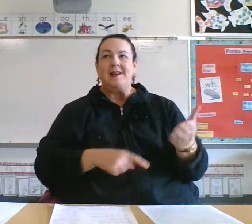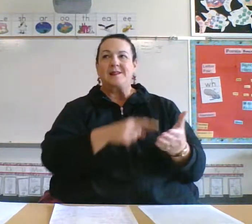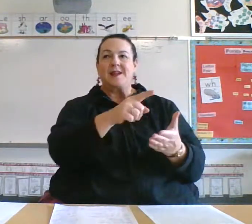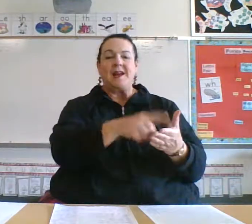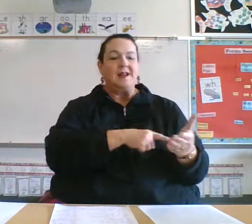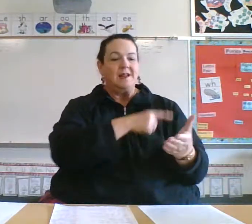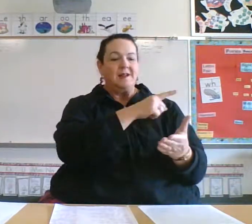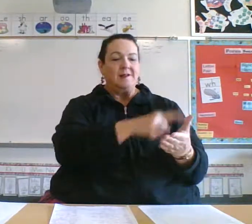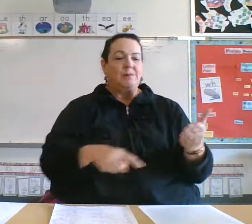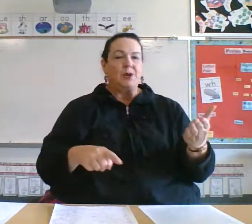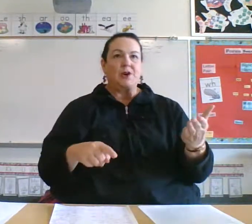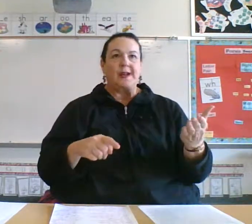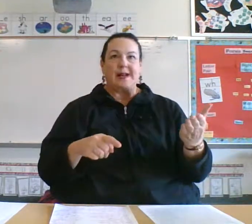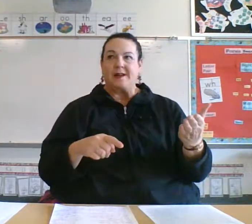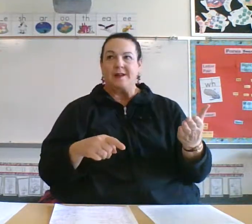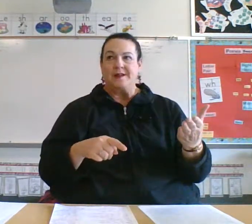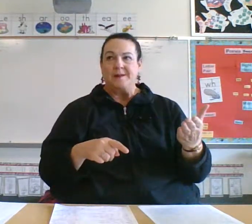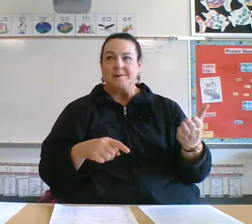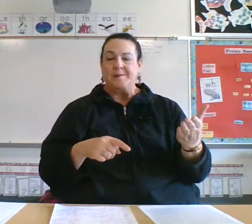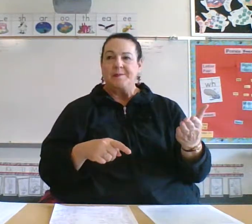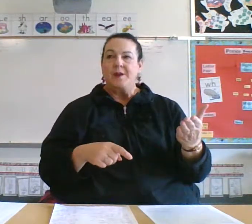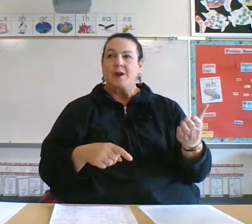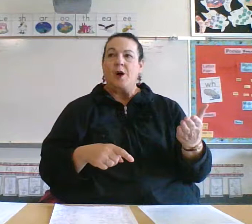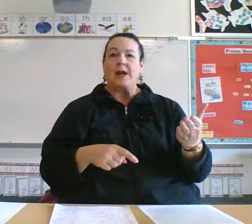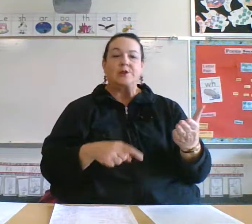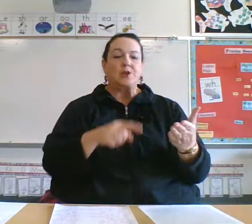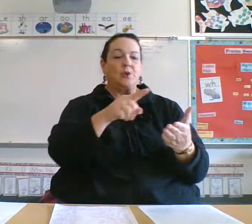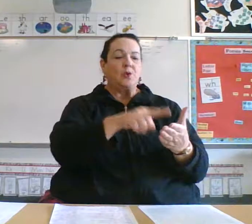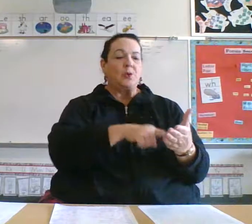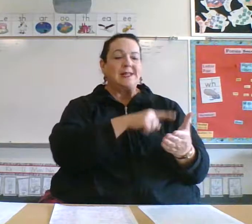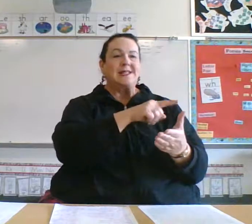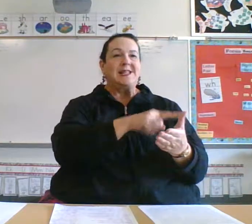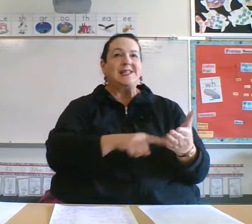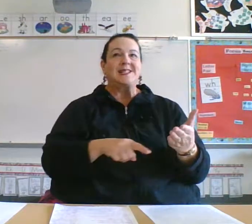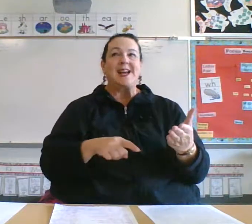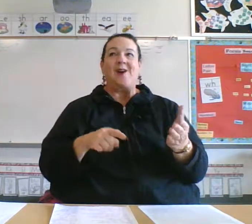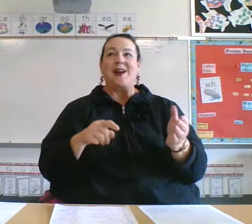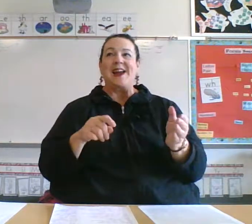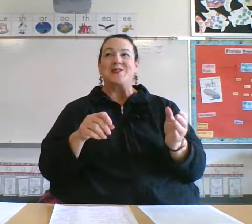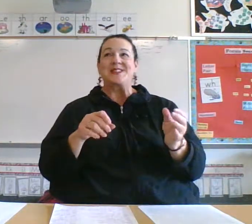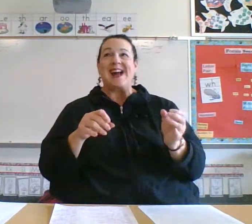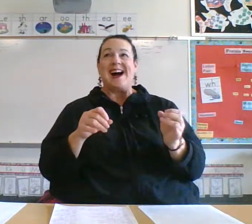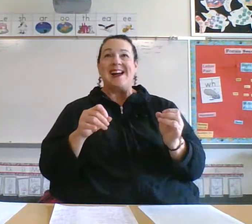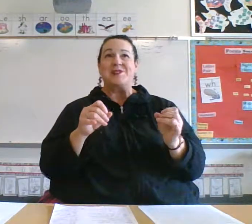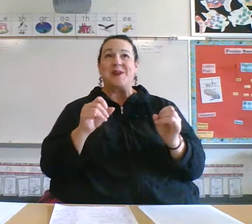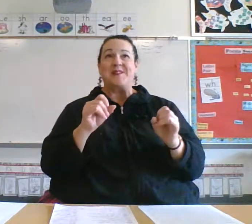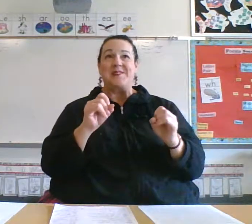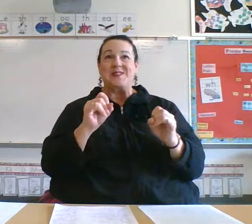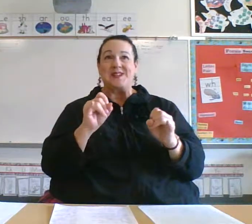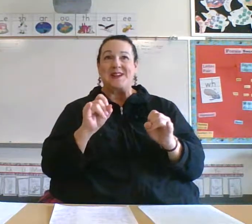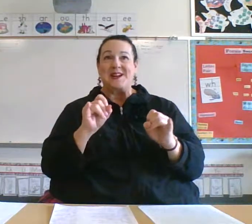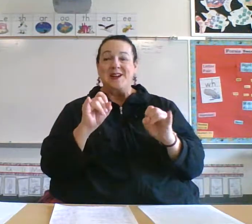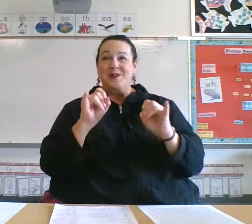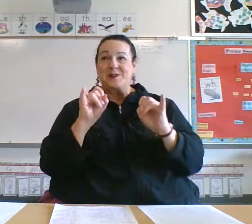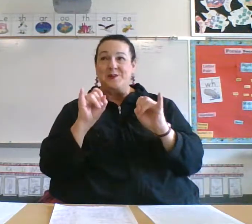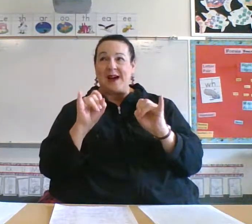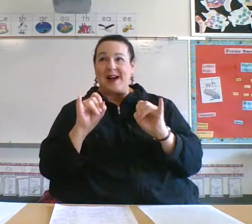a book critic. Okay, so okay, here's an eyes. You haven't had this ending. Two